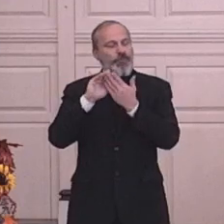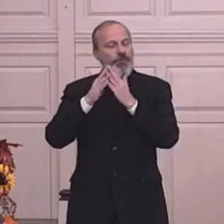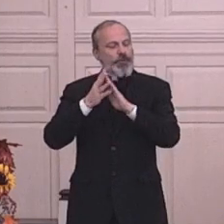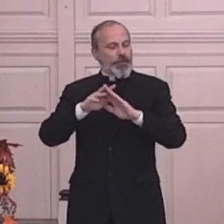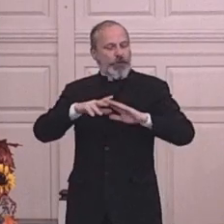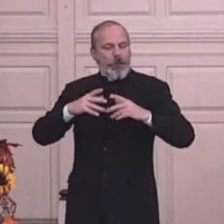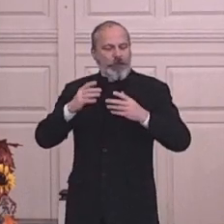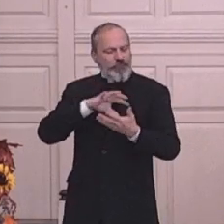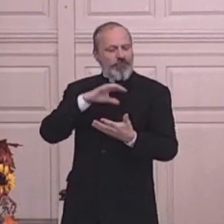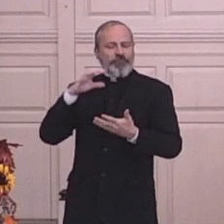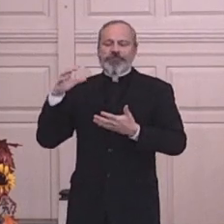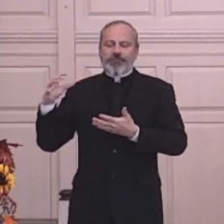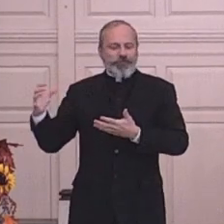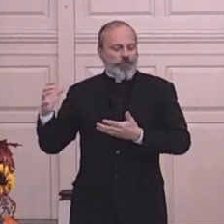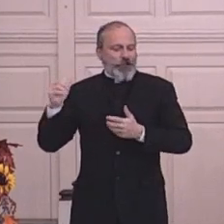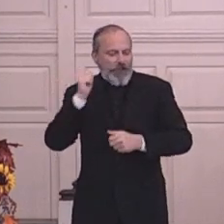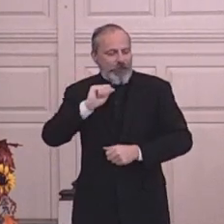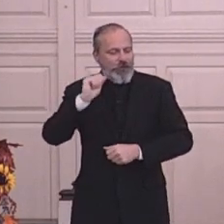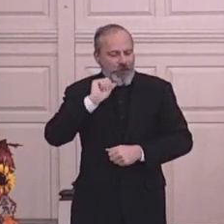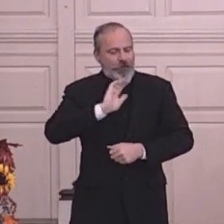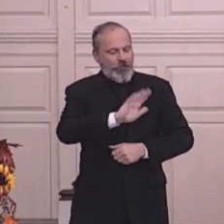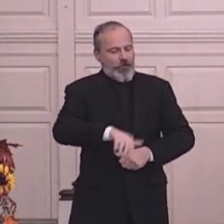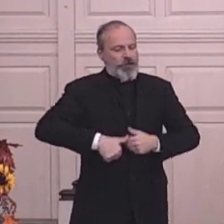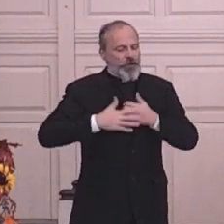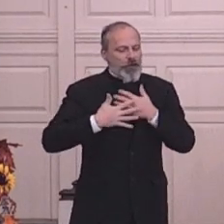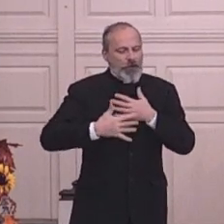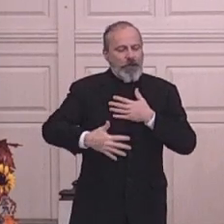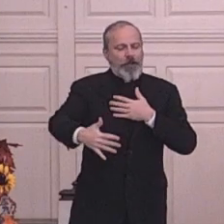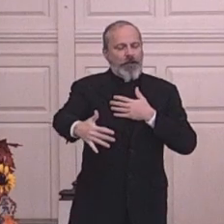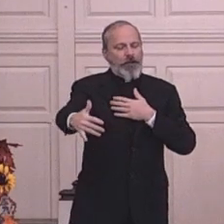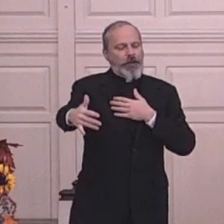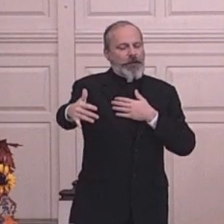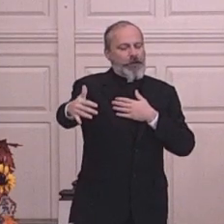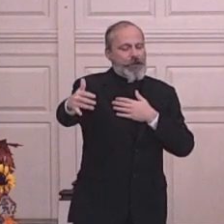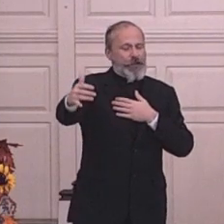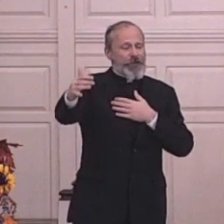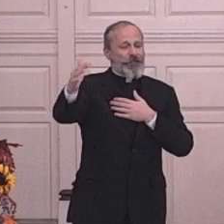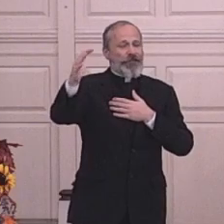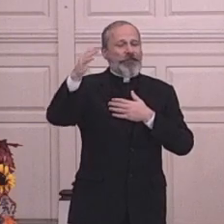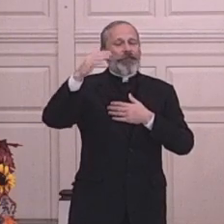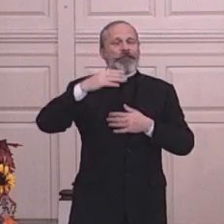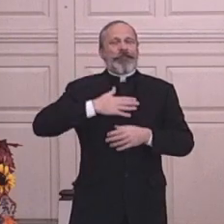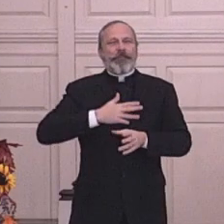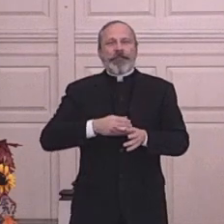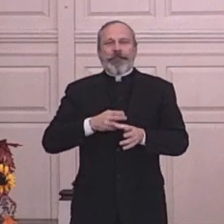Jerusalem all the days of your life.